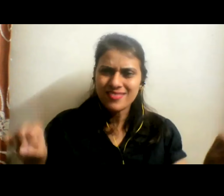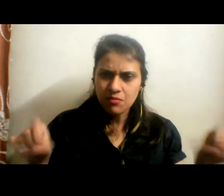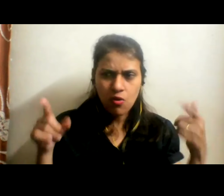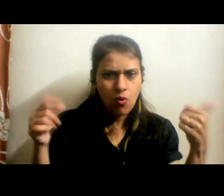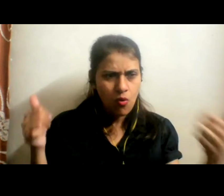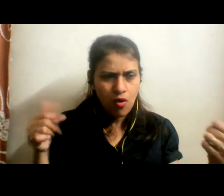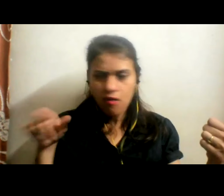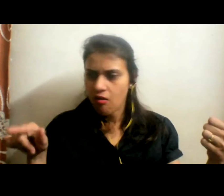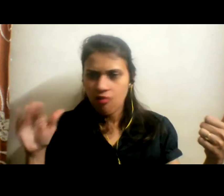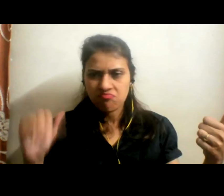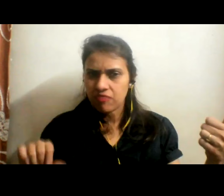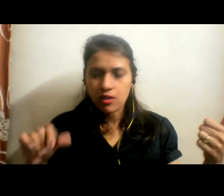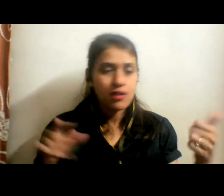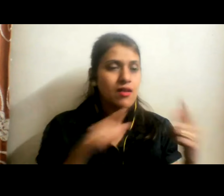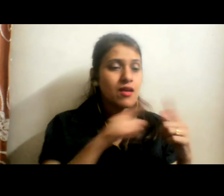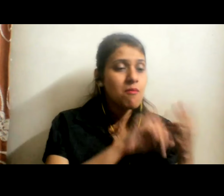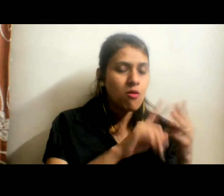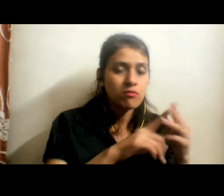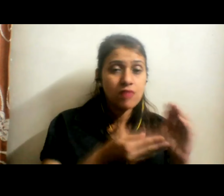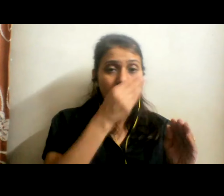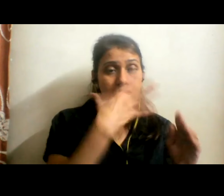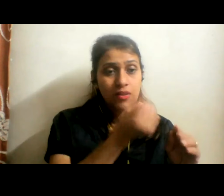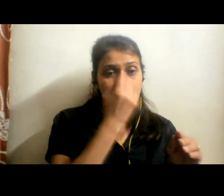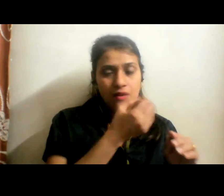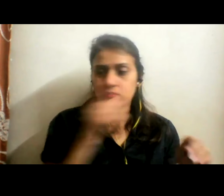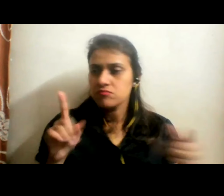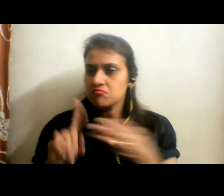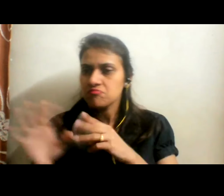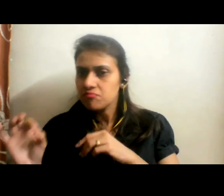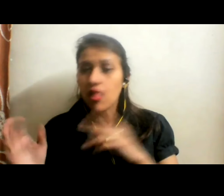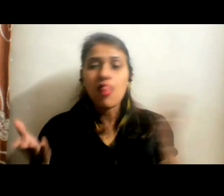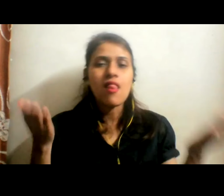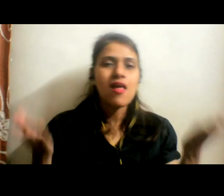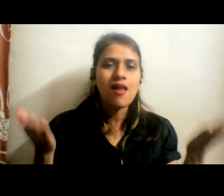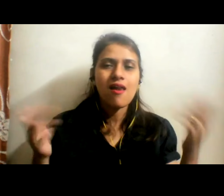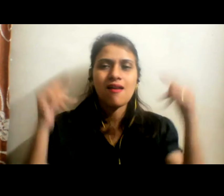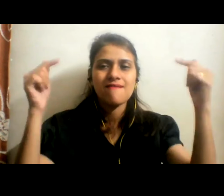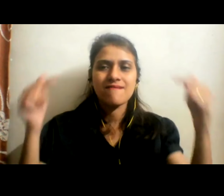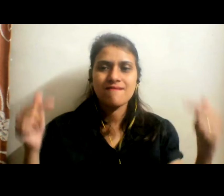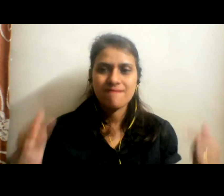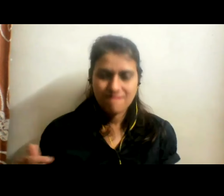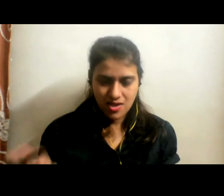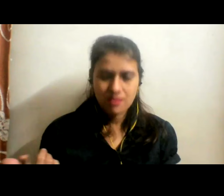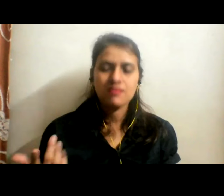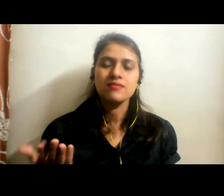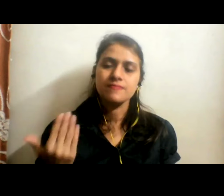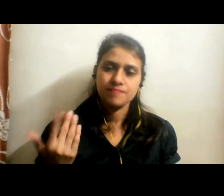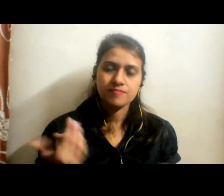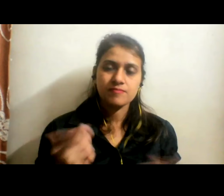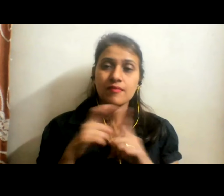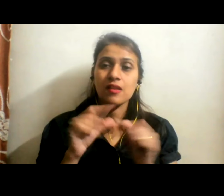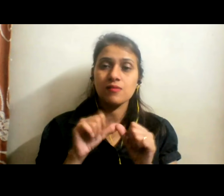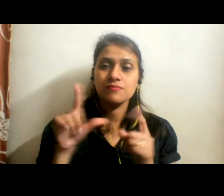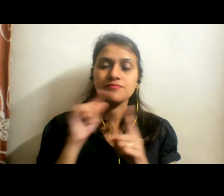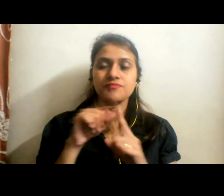more to general women from general categories, while the other women from Dalit communities see it very